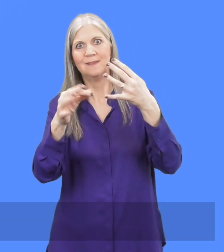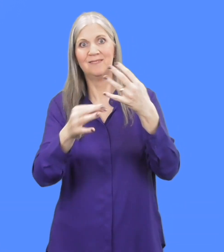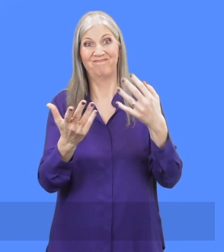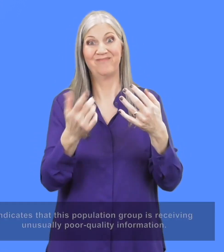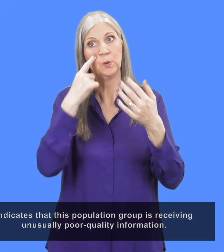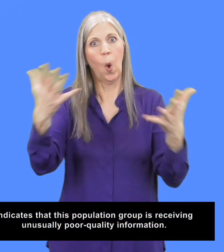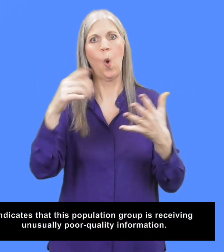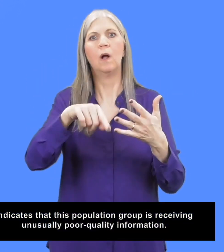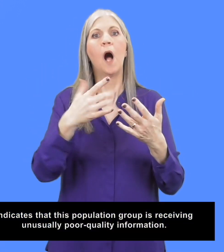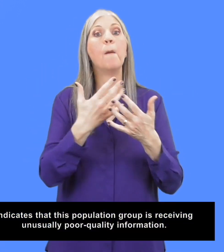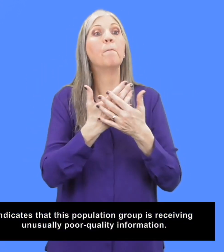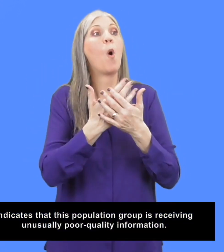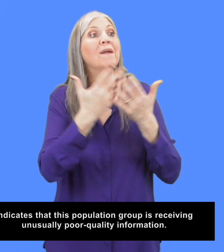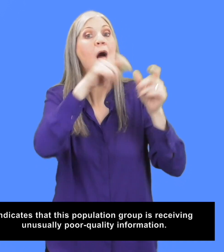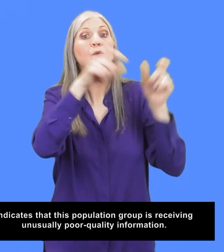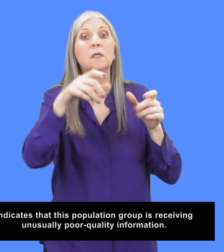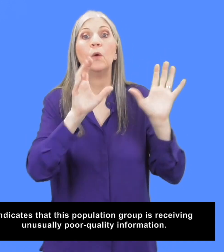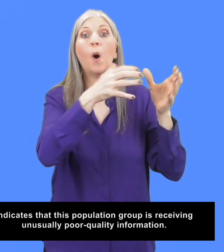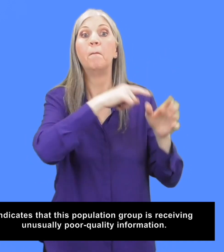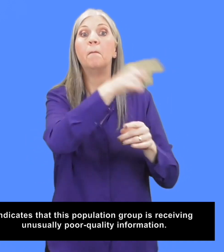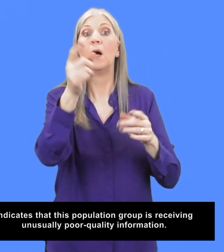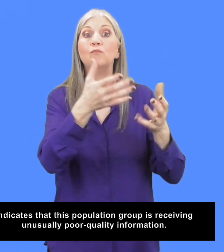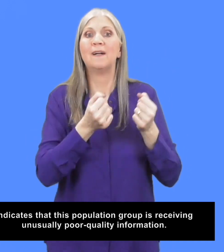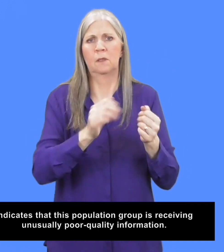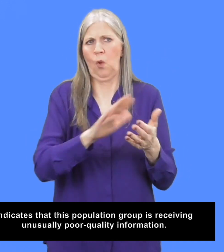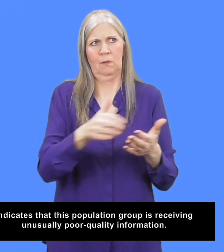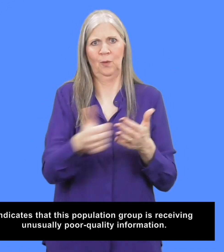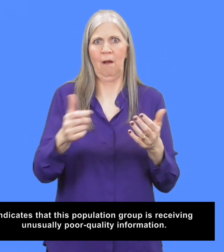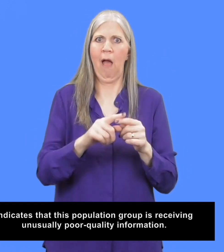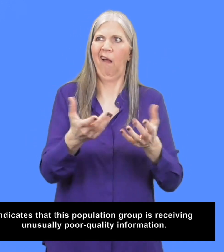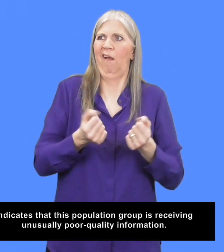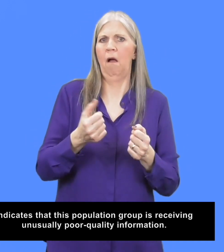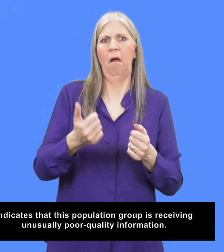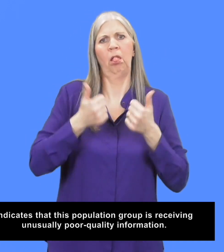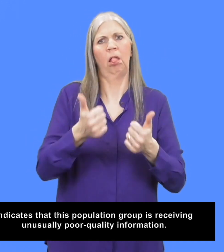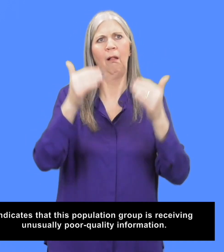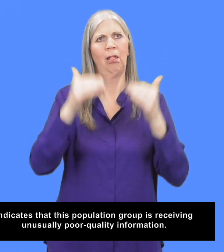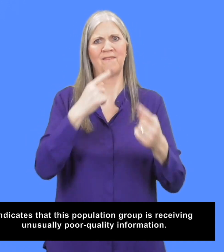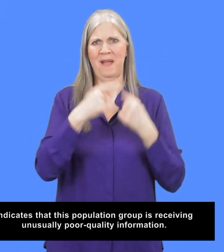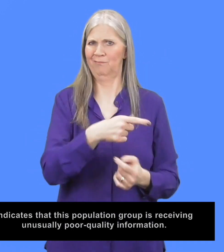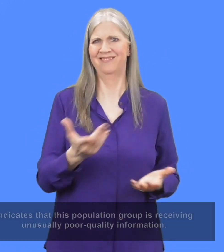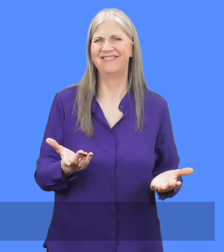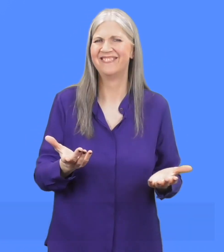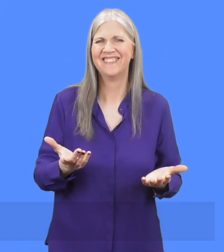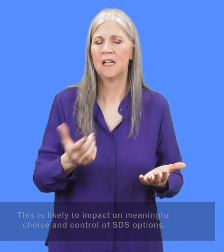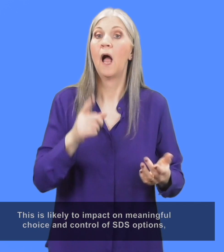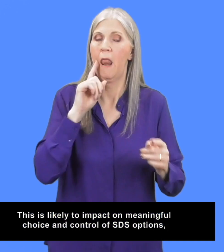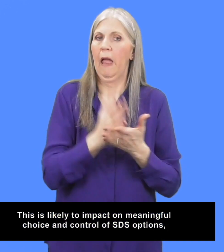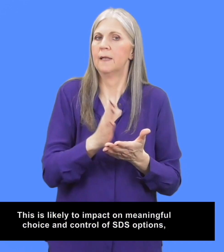indicates that this population group is receiving unusually poor quality information. This is likely to